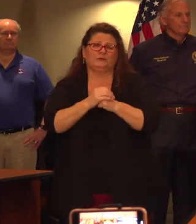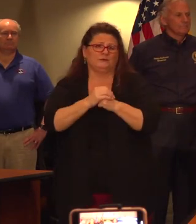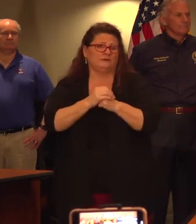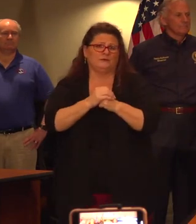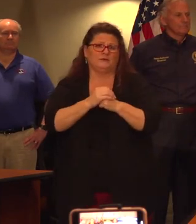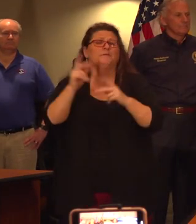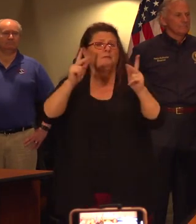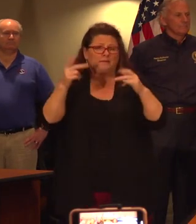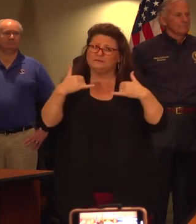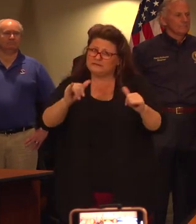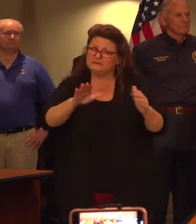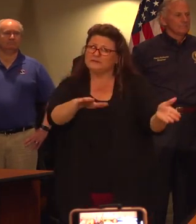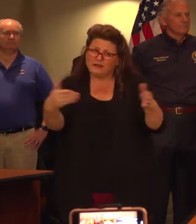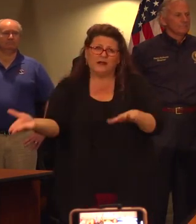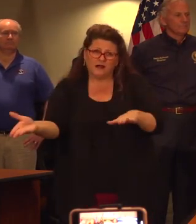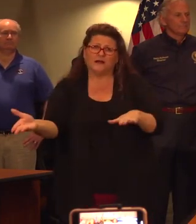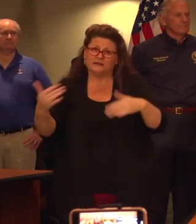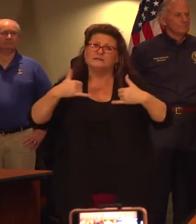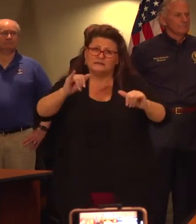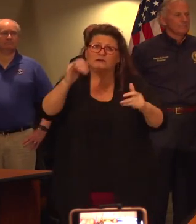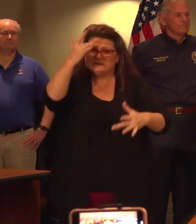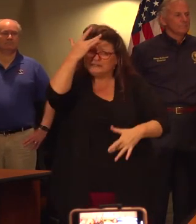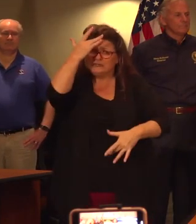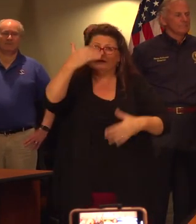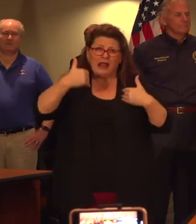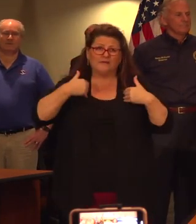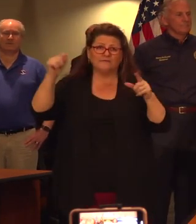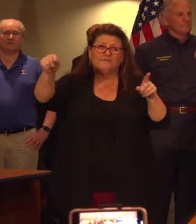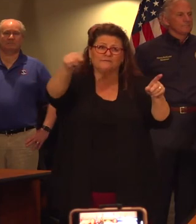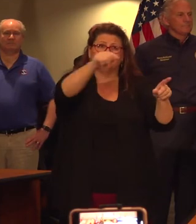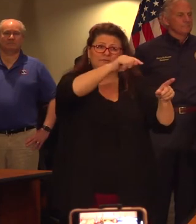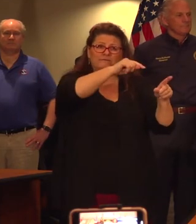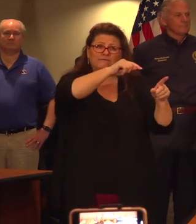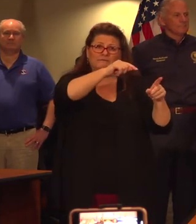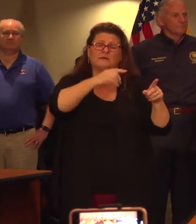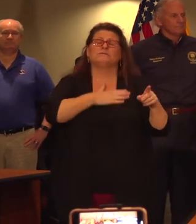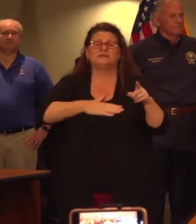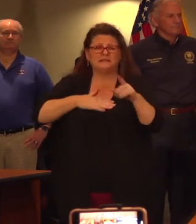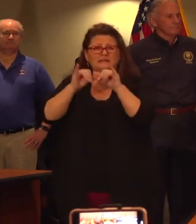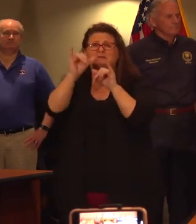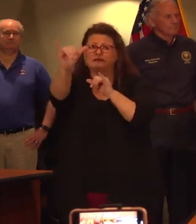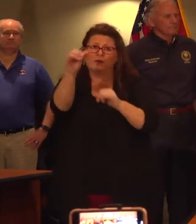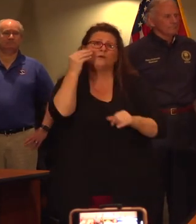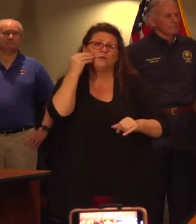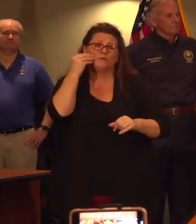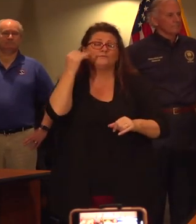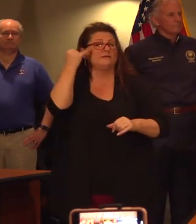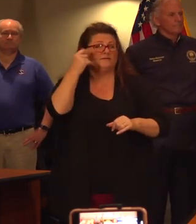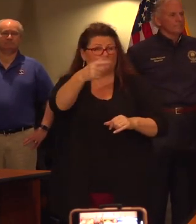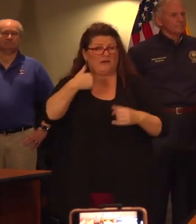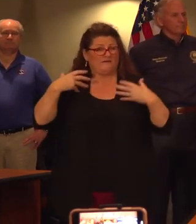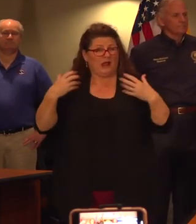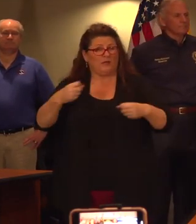even dying still. And we're calling on everyone to stay home, but this is especially important if you have health conditions